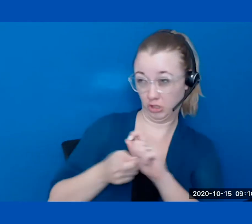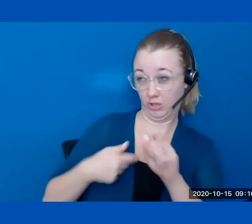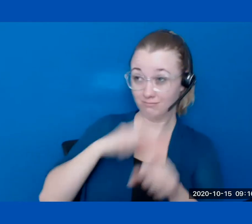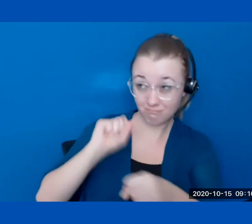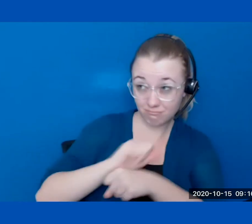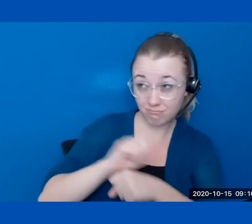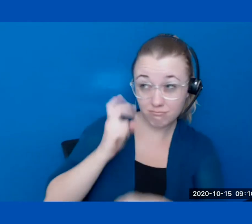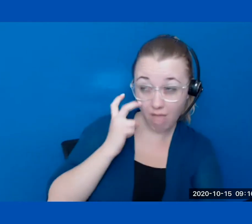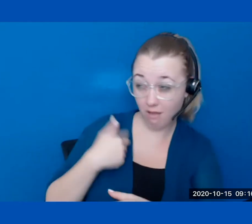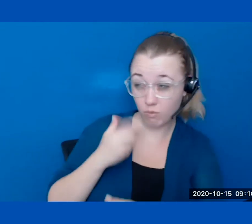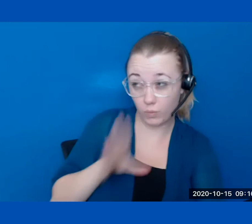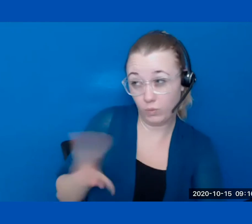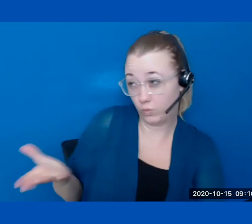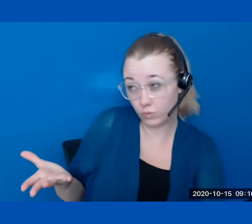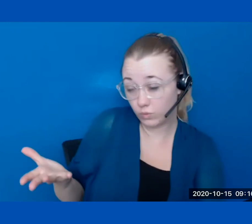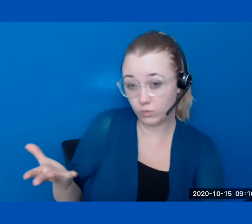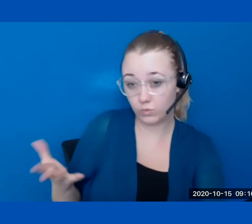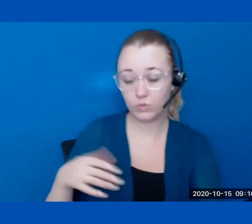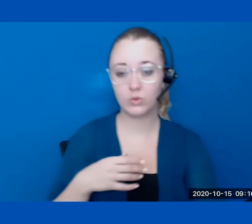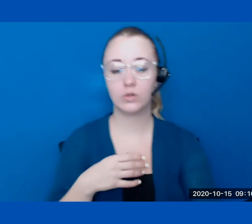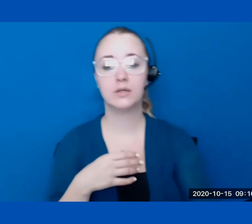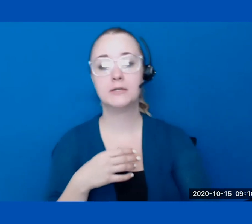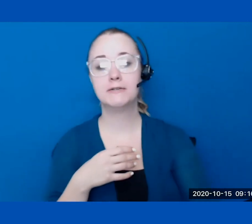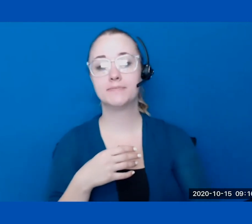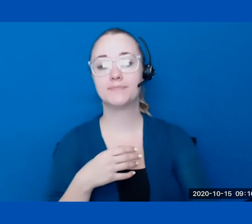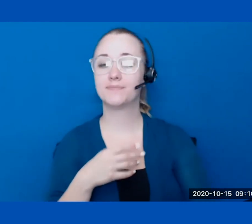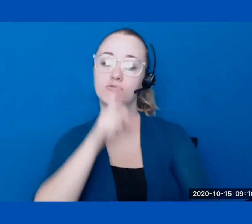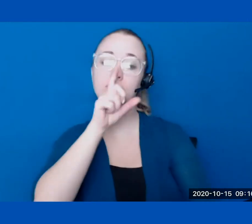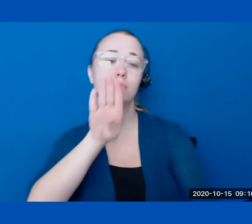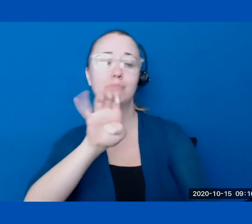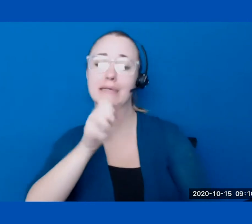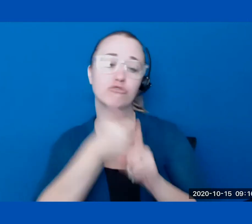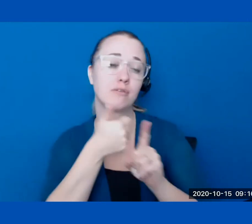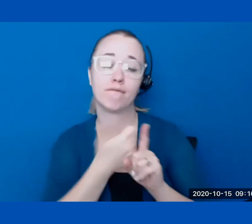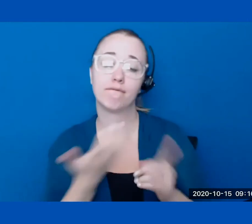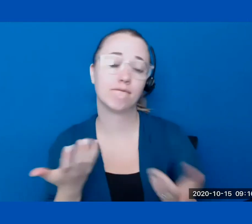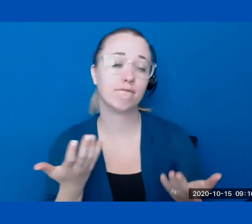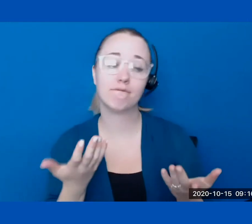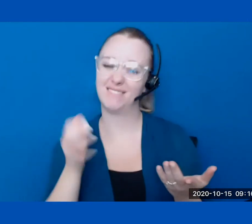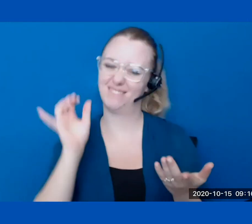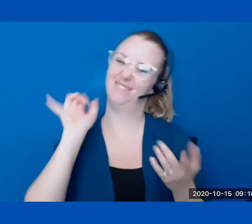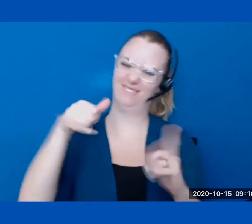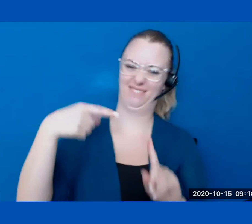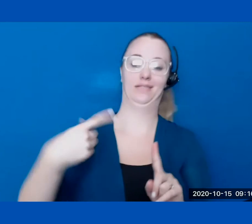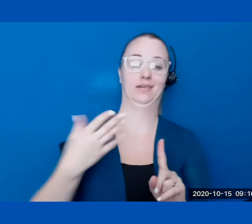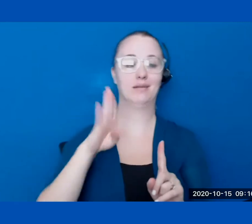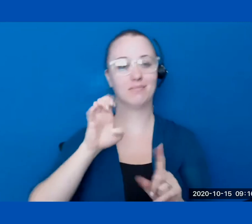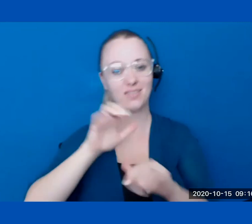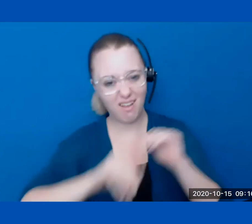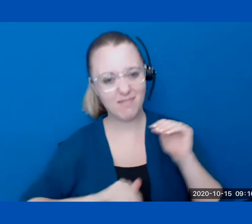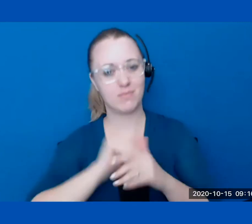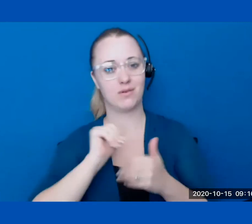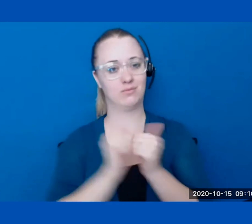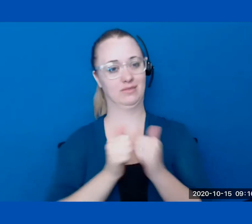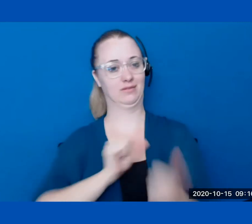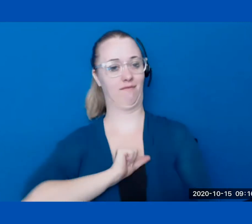and it's just about like being yourself, bringing it back to being yourself and like being comfortable in your skin. And I know